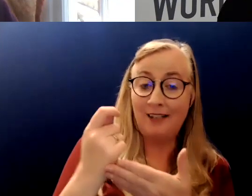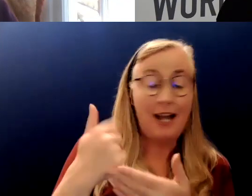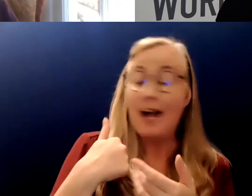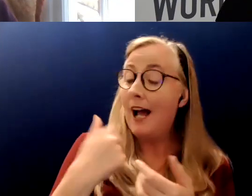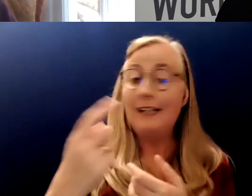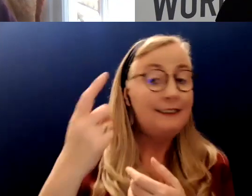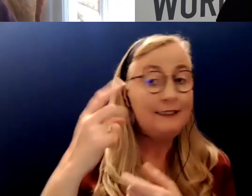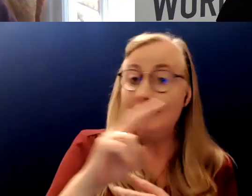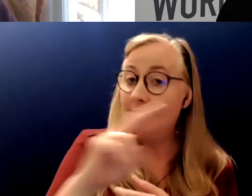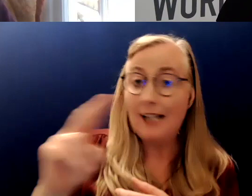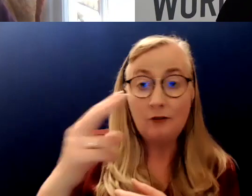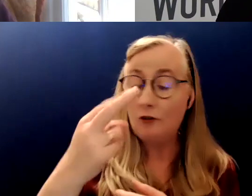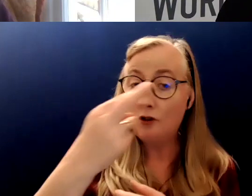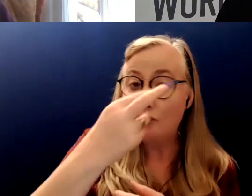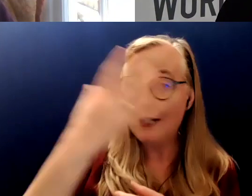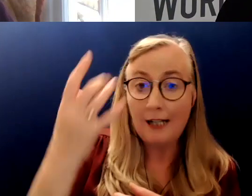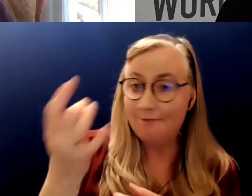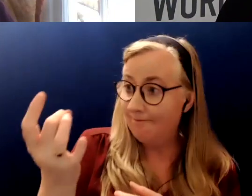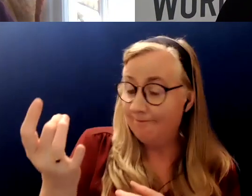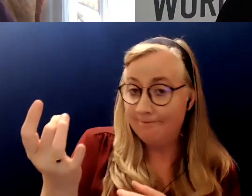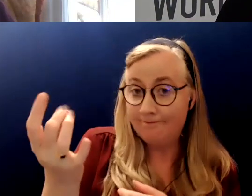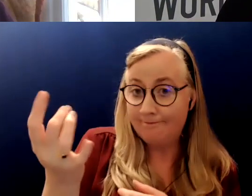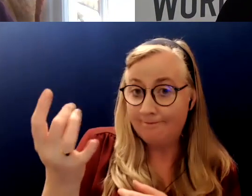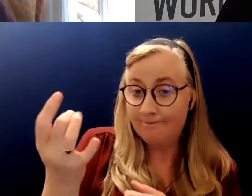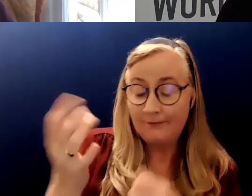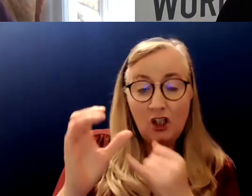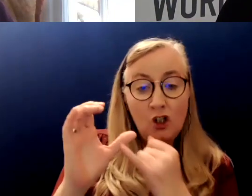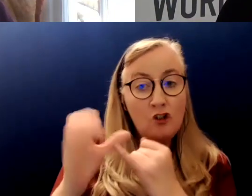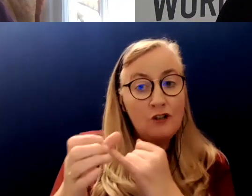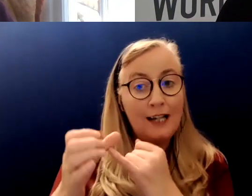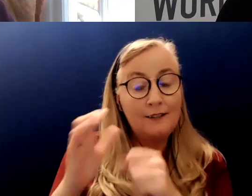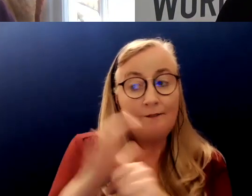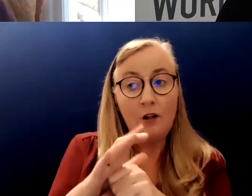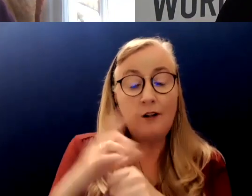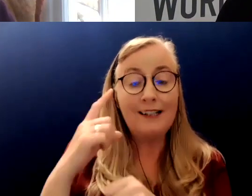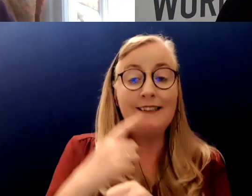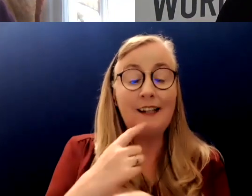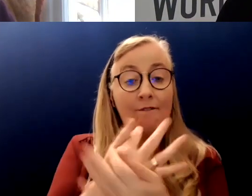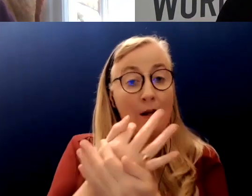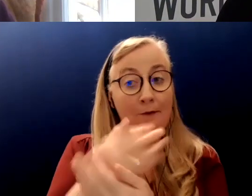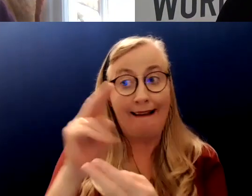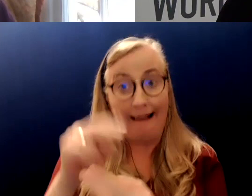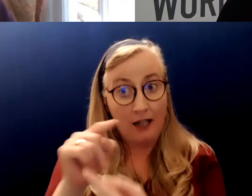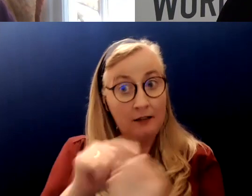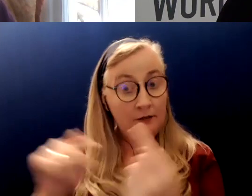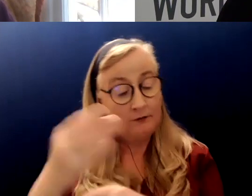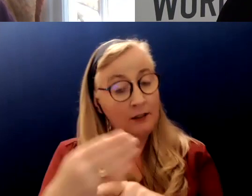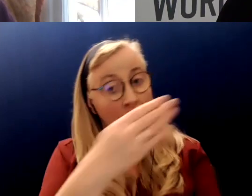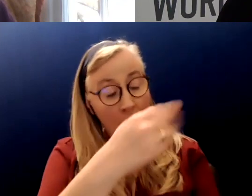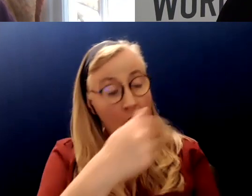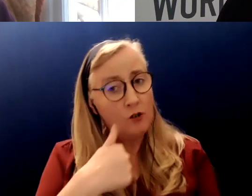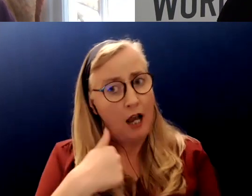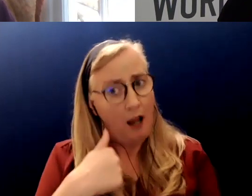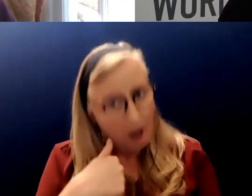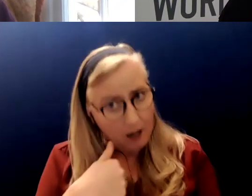how few opportunities there were for many deaf families. And I did learn